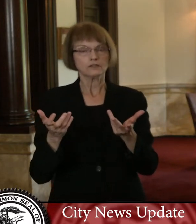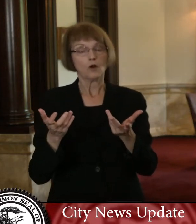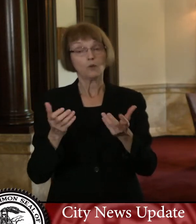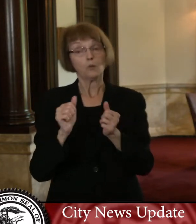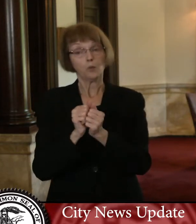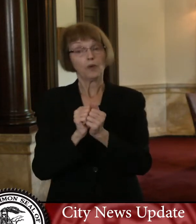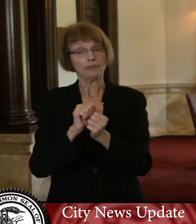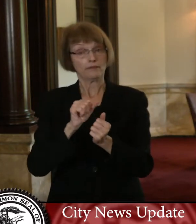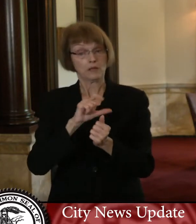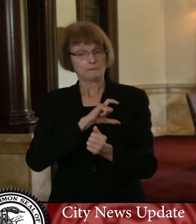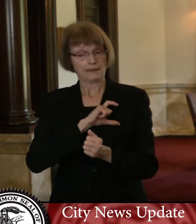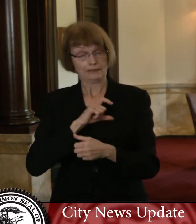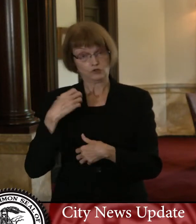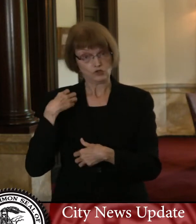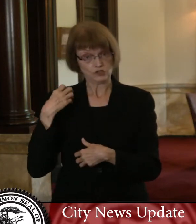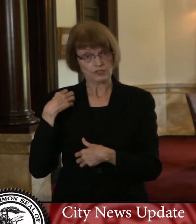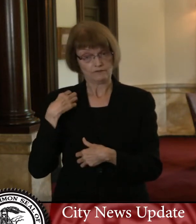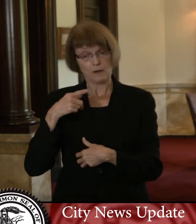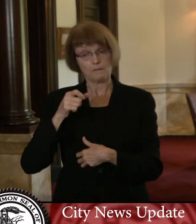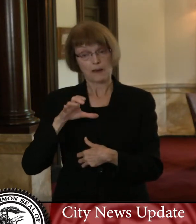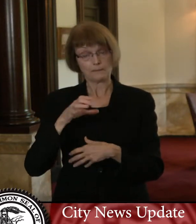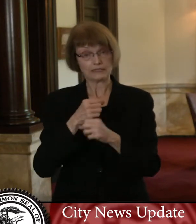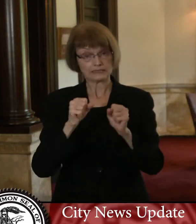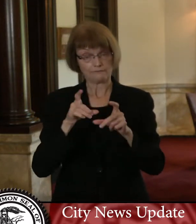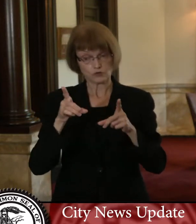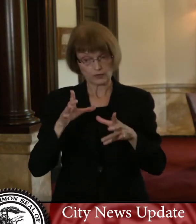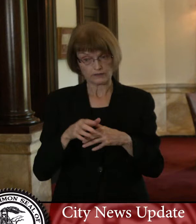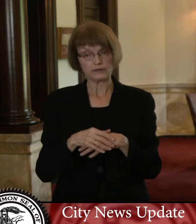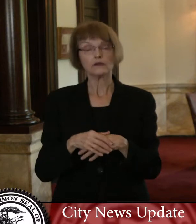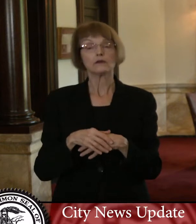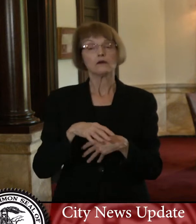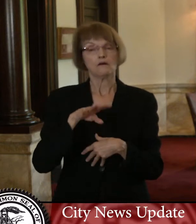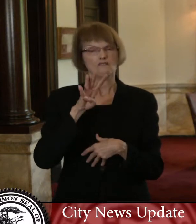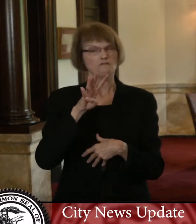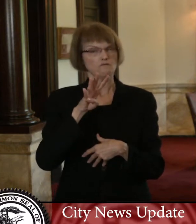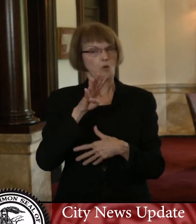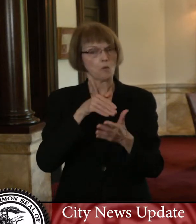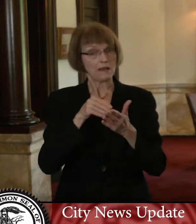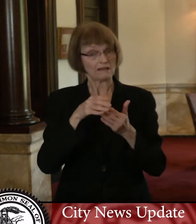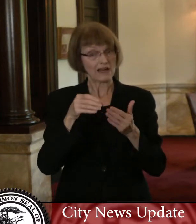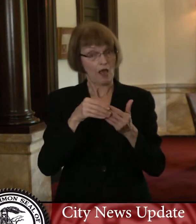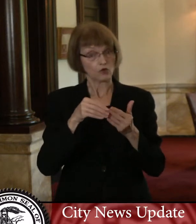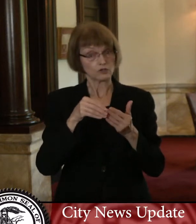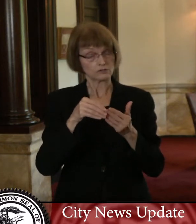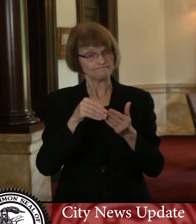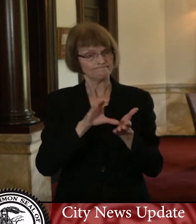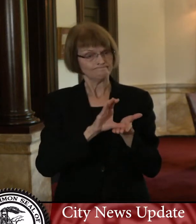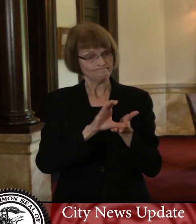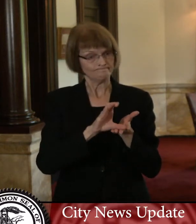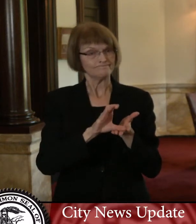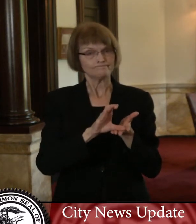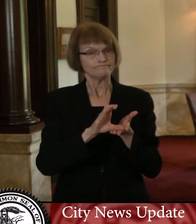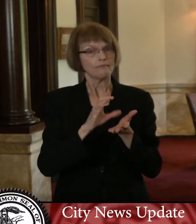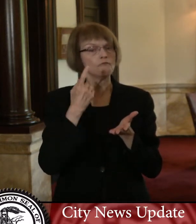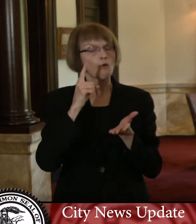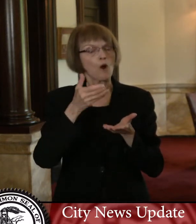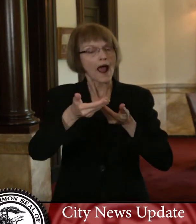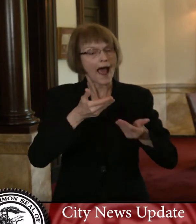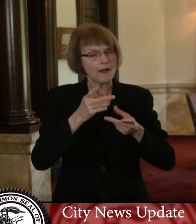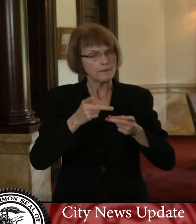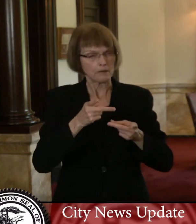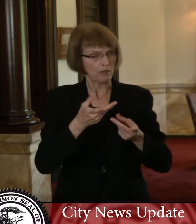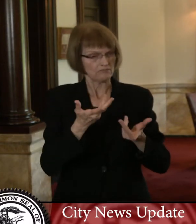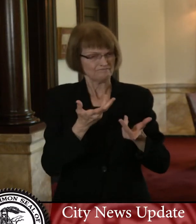director, we are reallocating $4 million from police positions that have been vacant for more than a decade to other